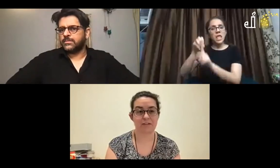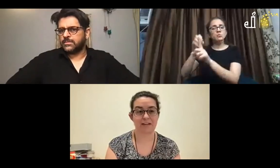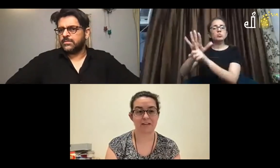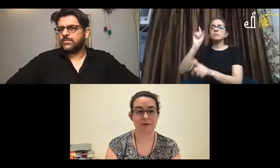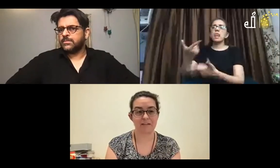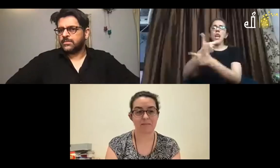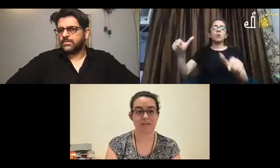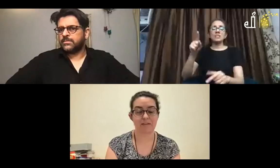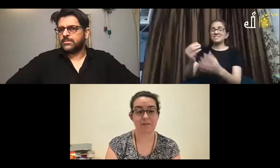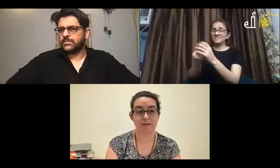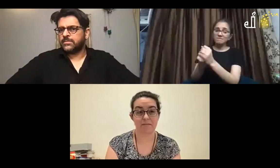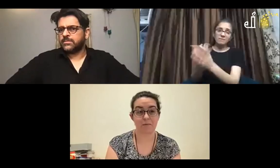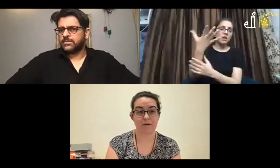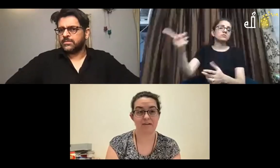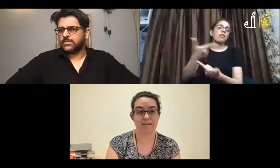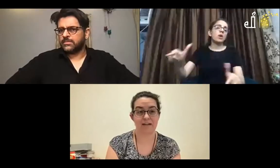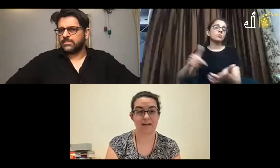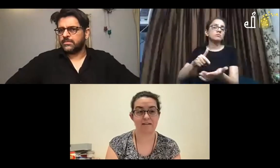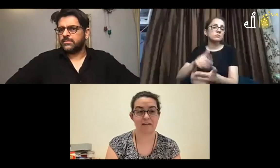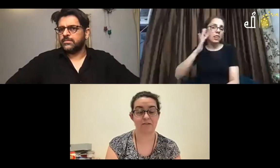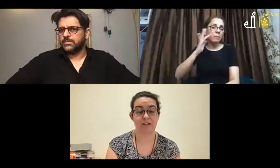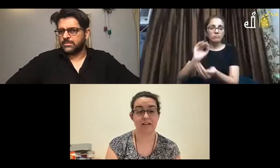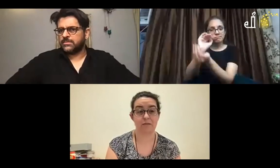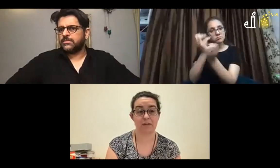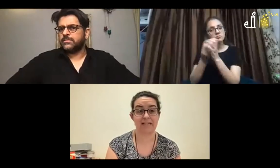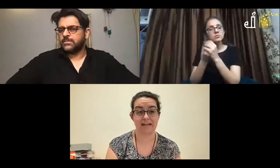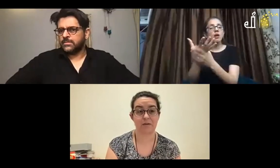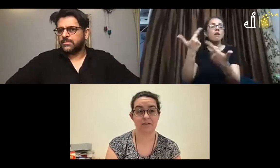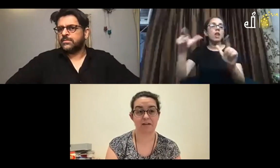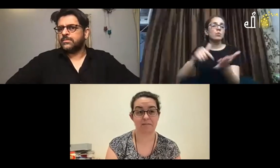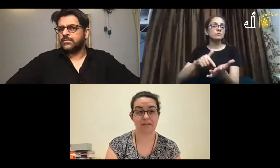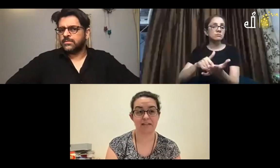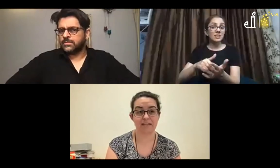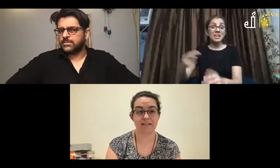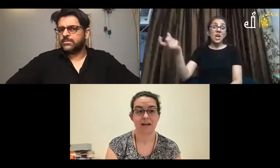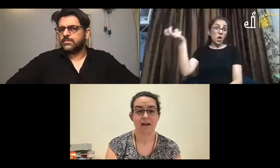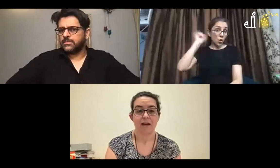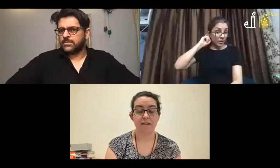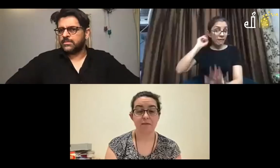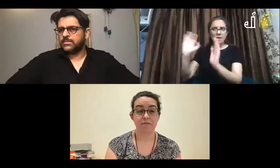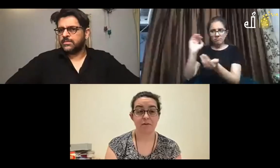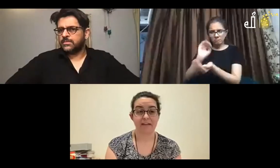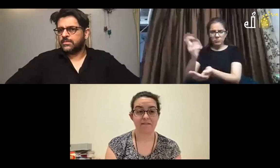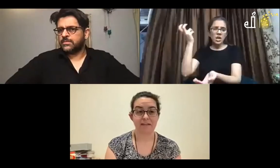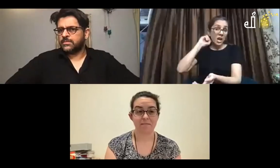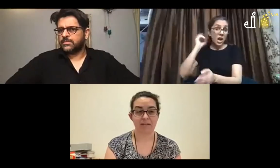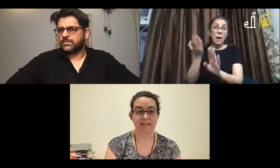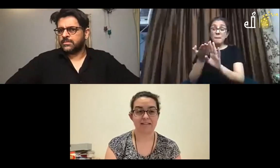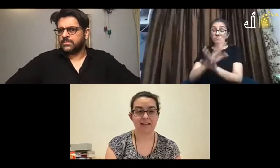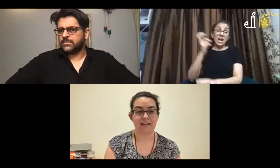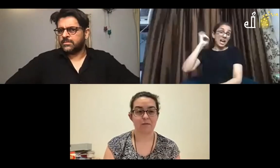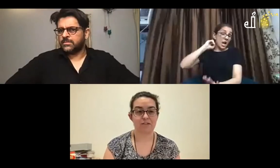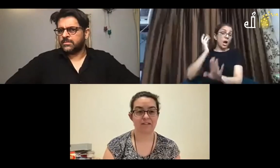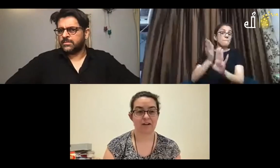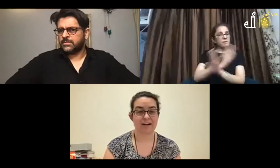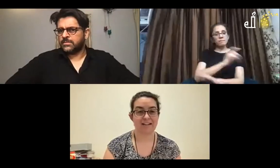as early as possible is very important. And if a child is going to get cochlear implants, even before they get the implants,